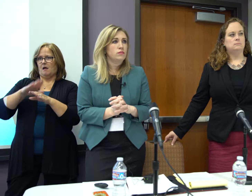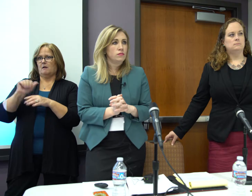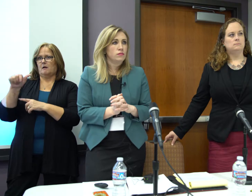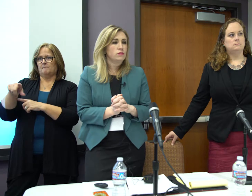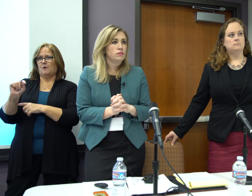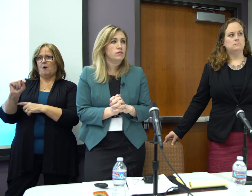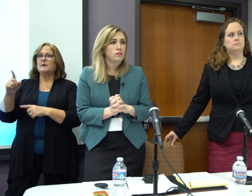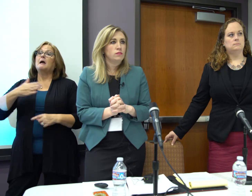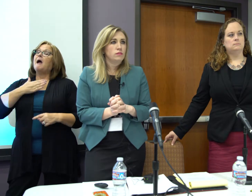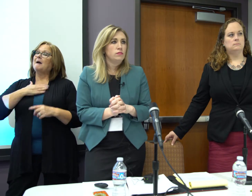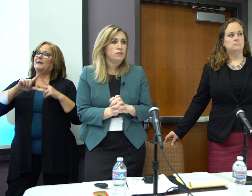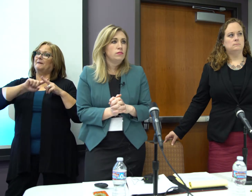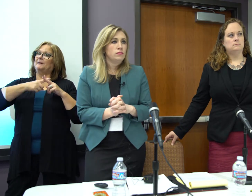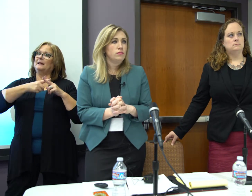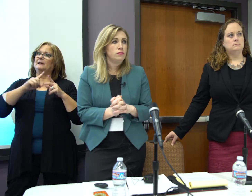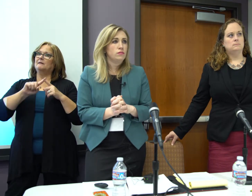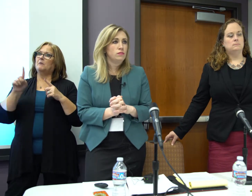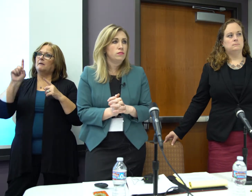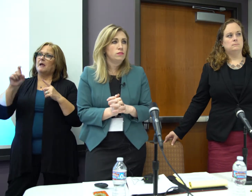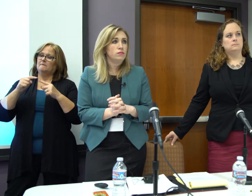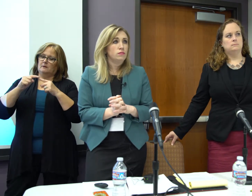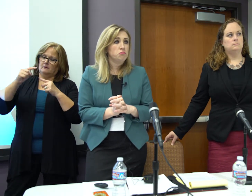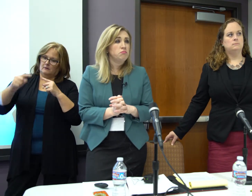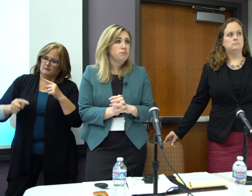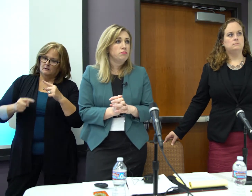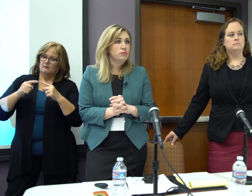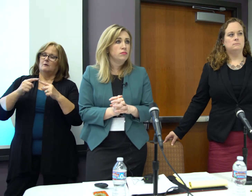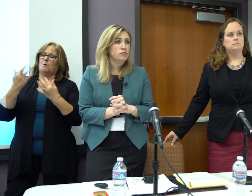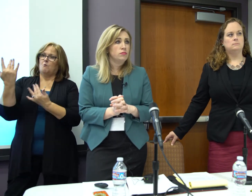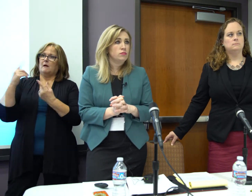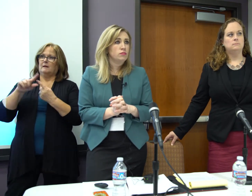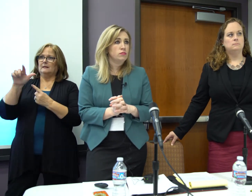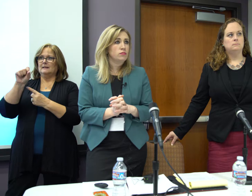they were happy right at first, but they have to wait until their lease is up or find